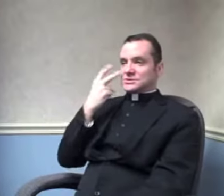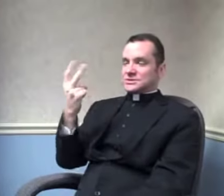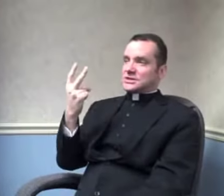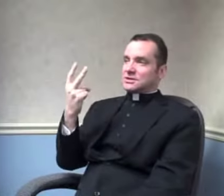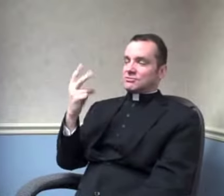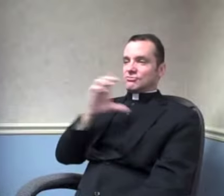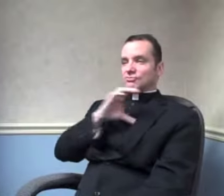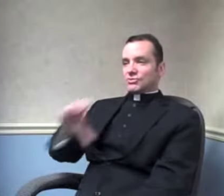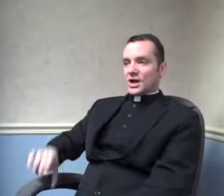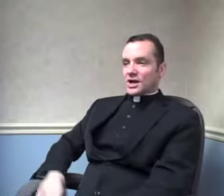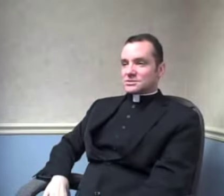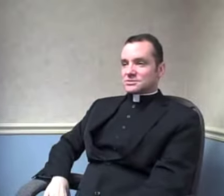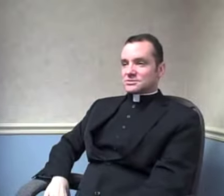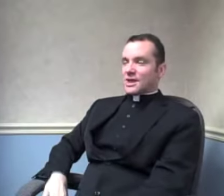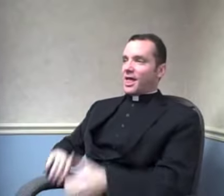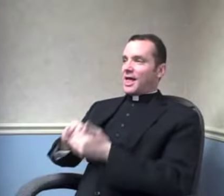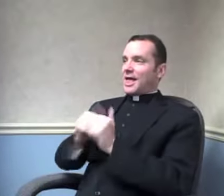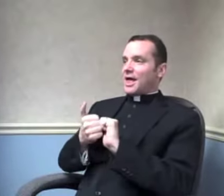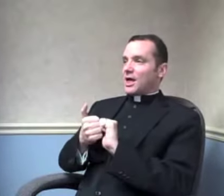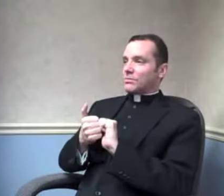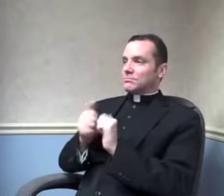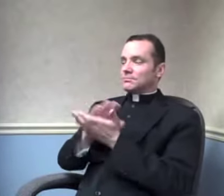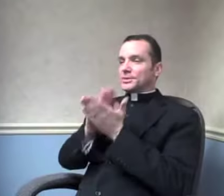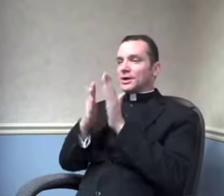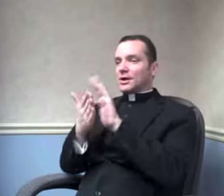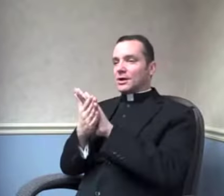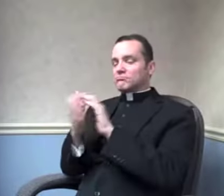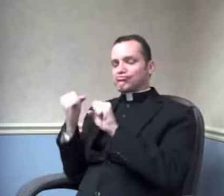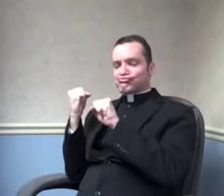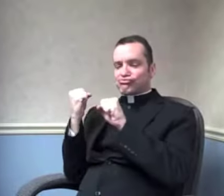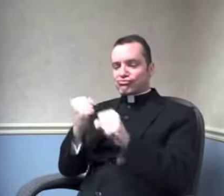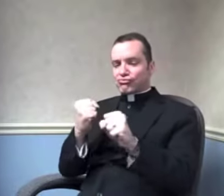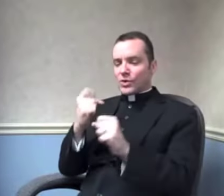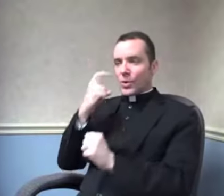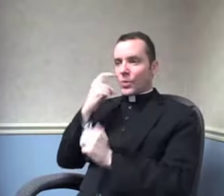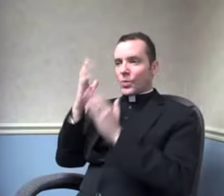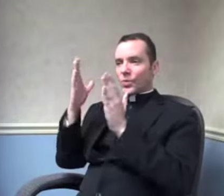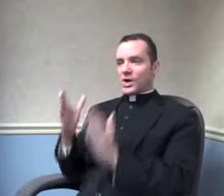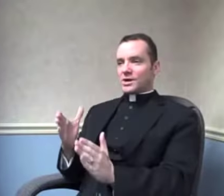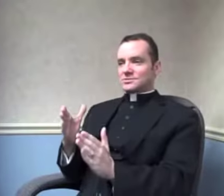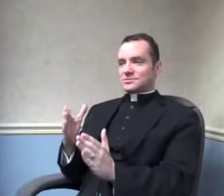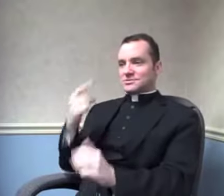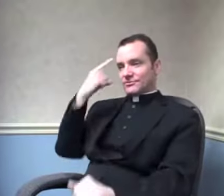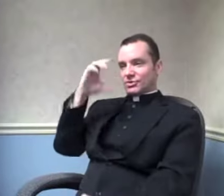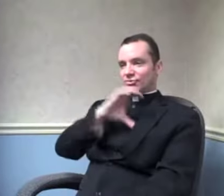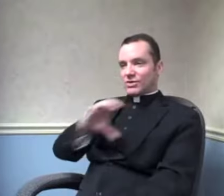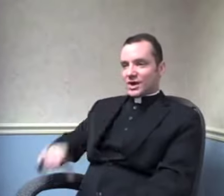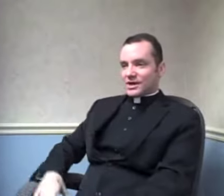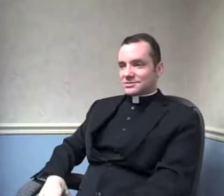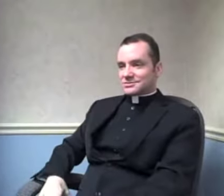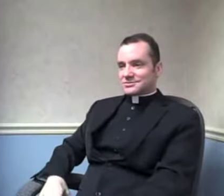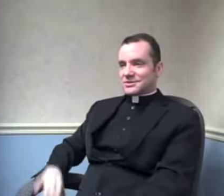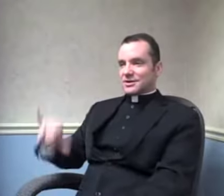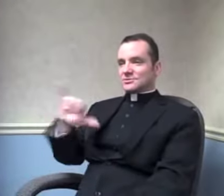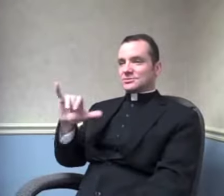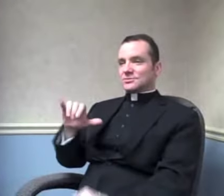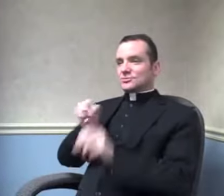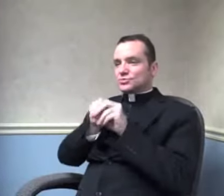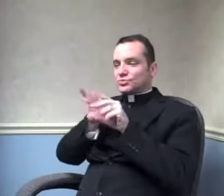He felt it was important for youth to see Christ and to see how they can become strong witnesses for Christ